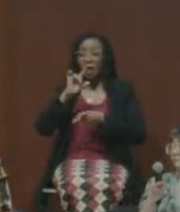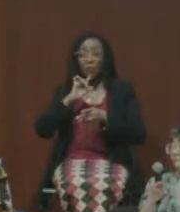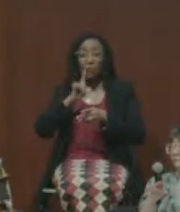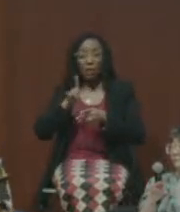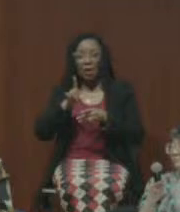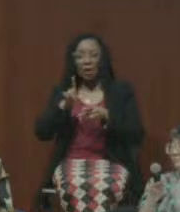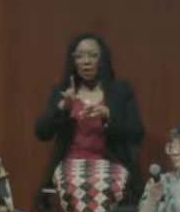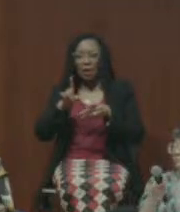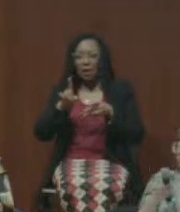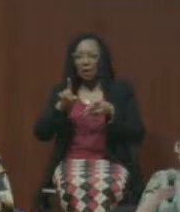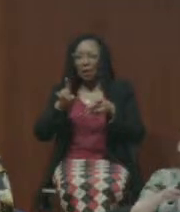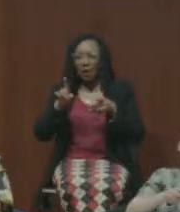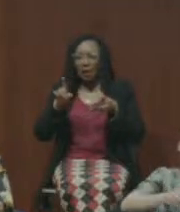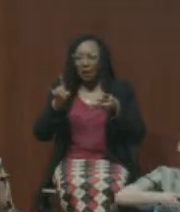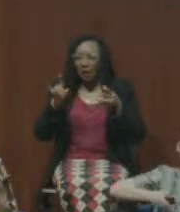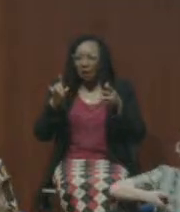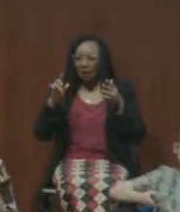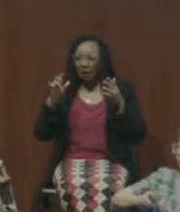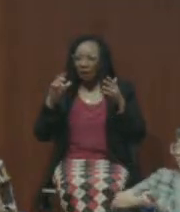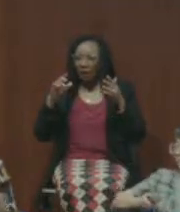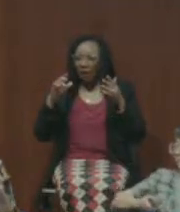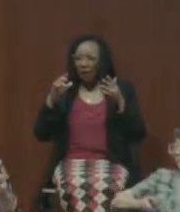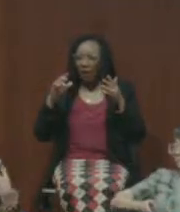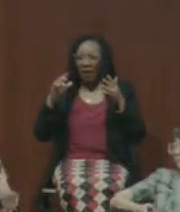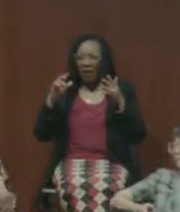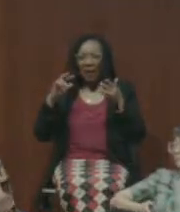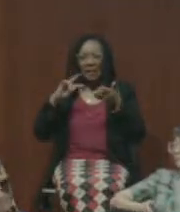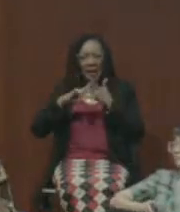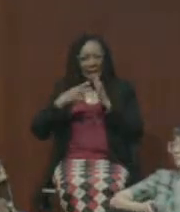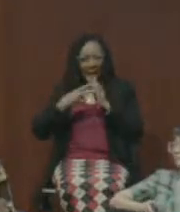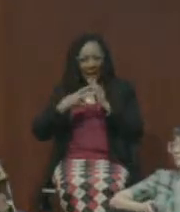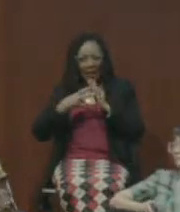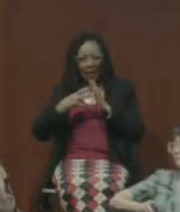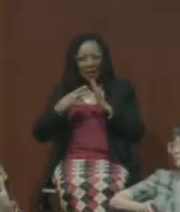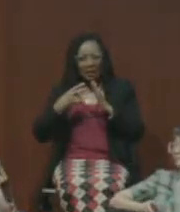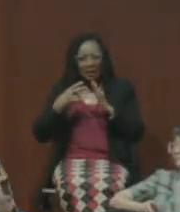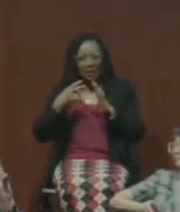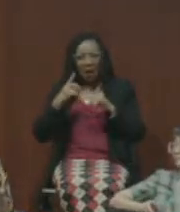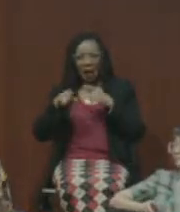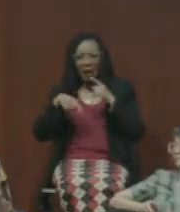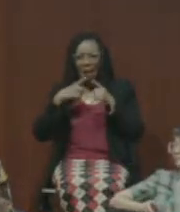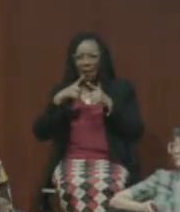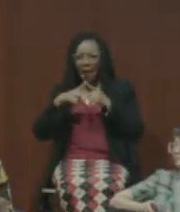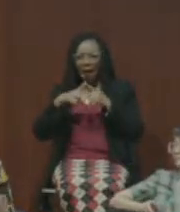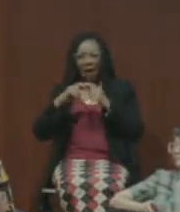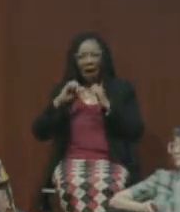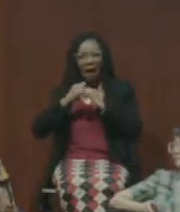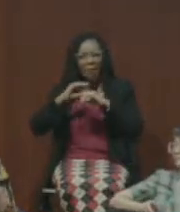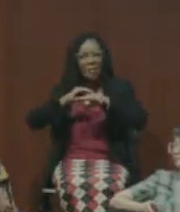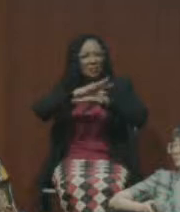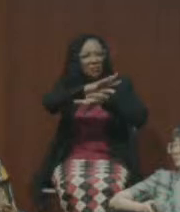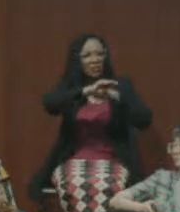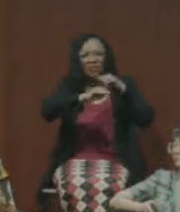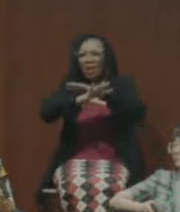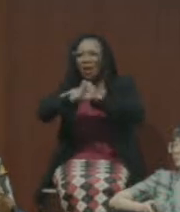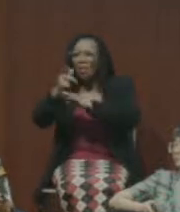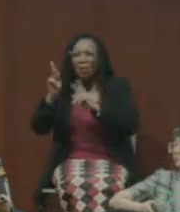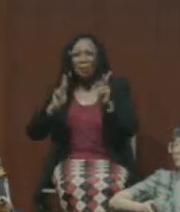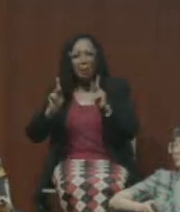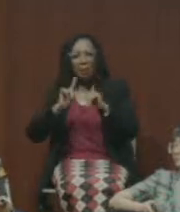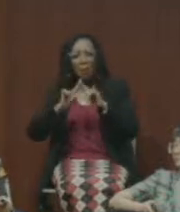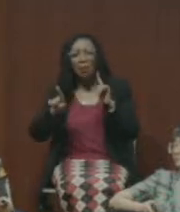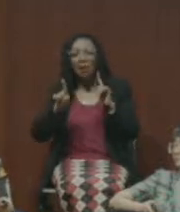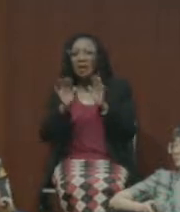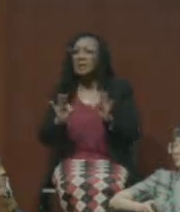in capitalism, and it's completely alien to the narrative that I know of how care is being practiced. But for me to think